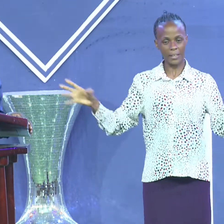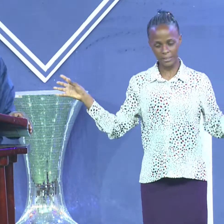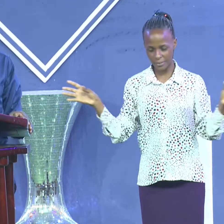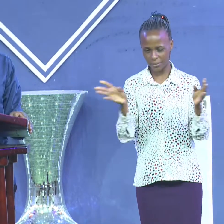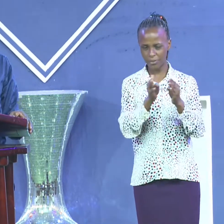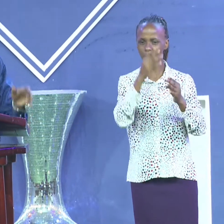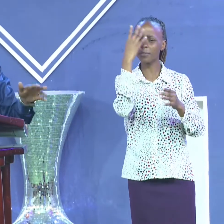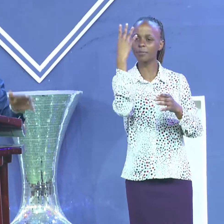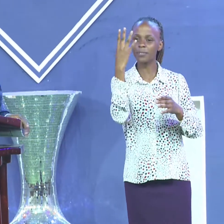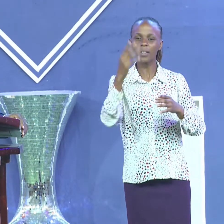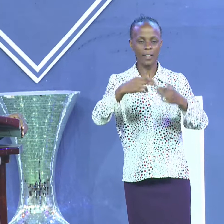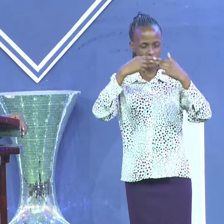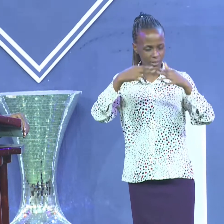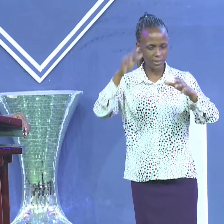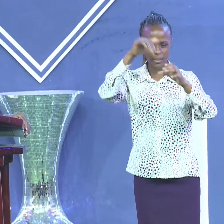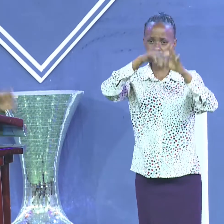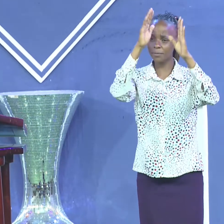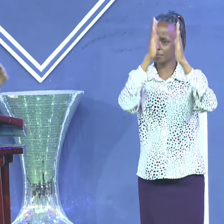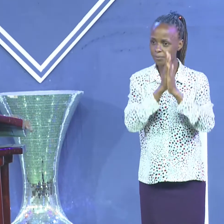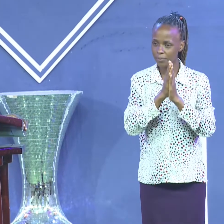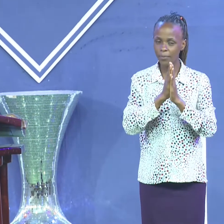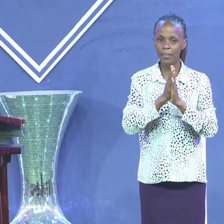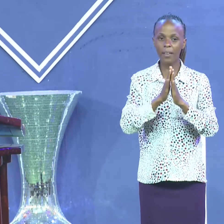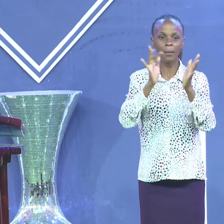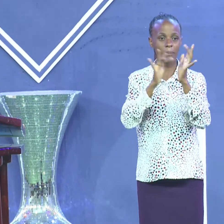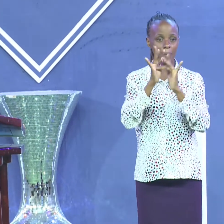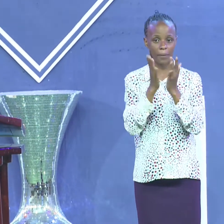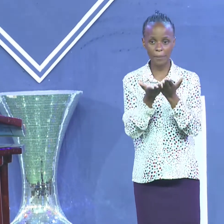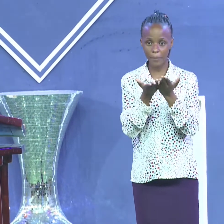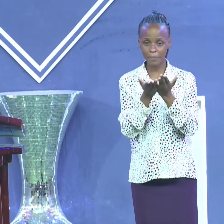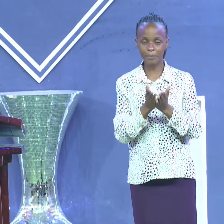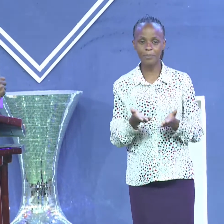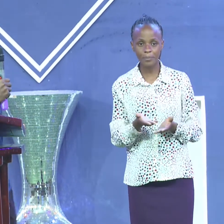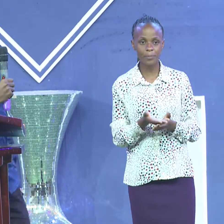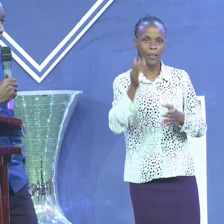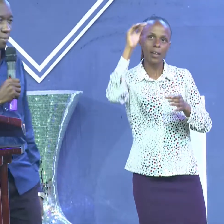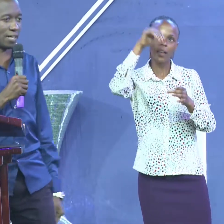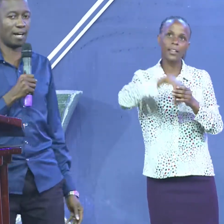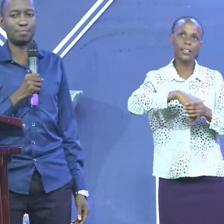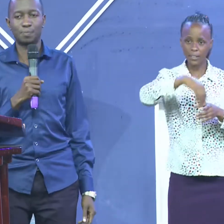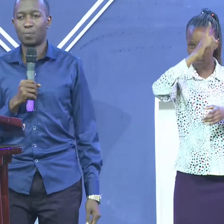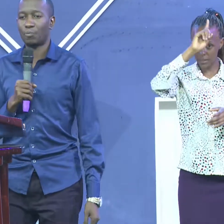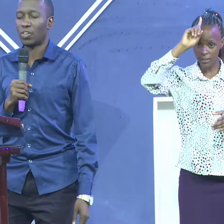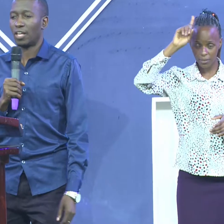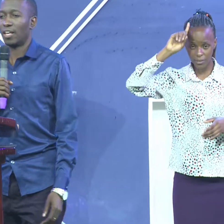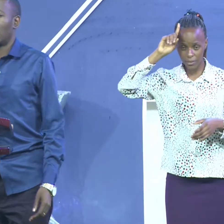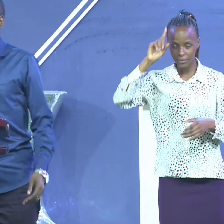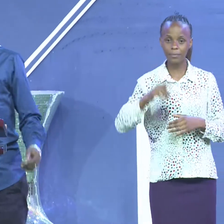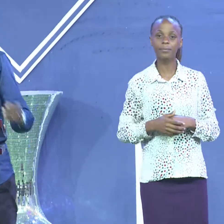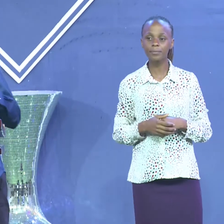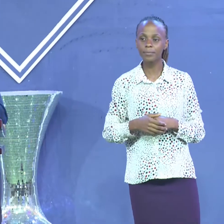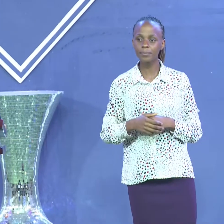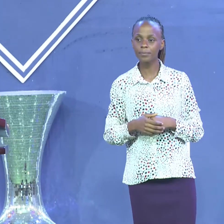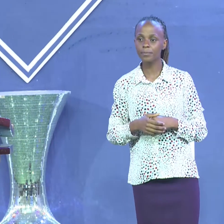1, 2, 3, 4. And by the time we wind up the 4th, then we shall be praying. Open your Bible to the book of the